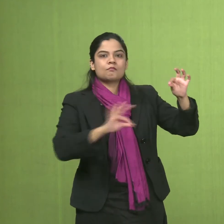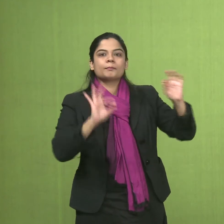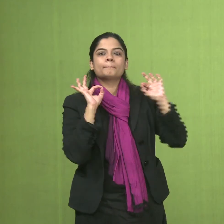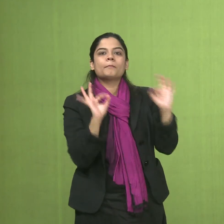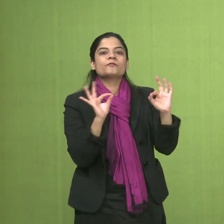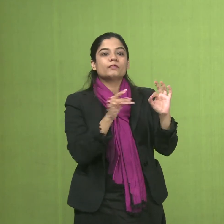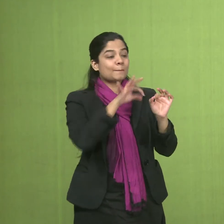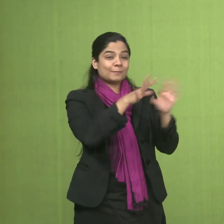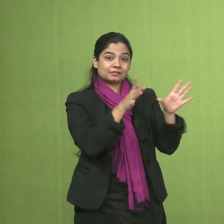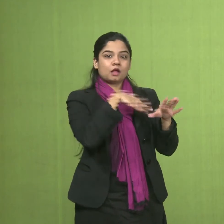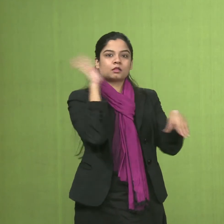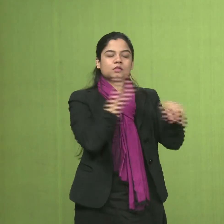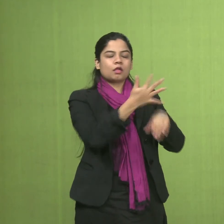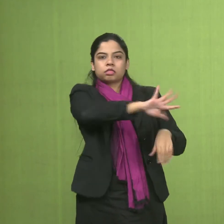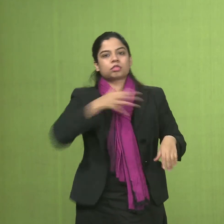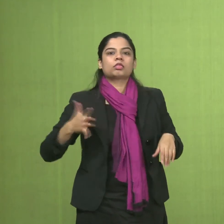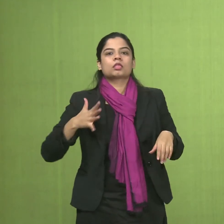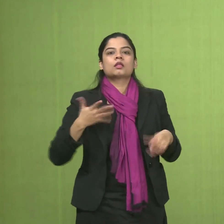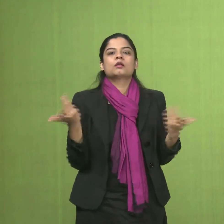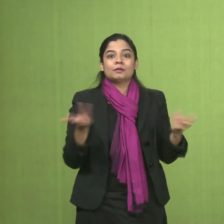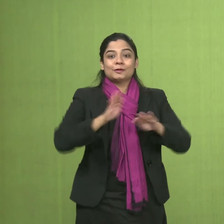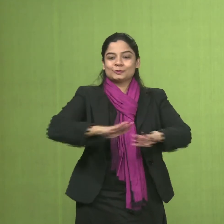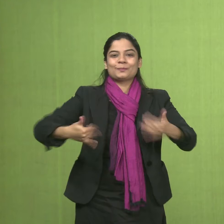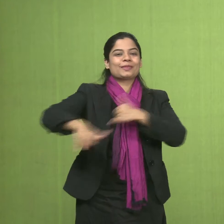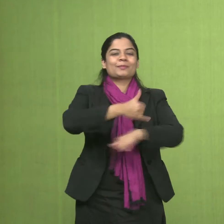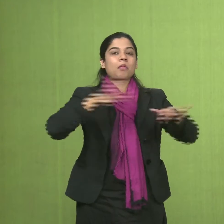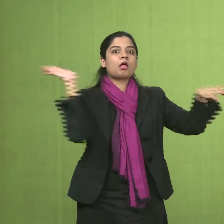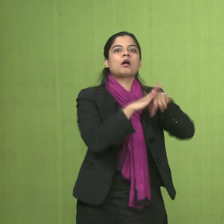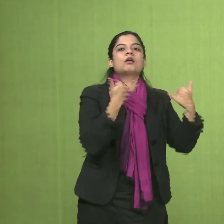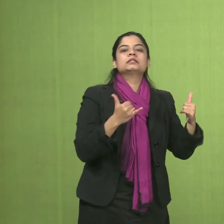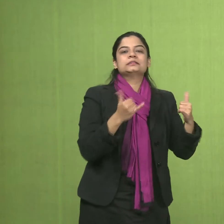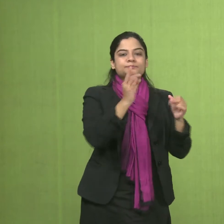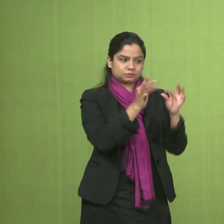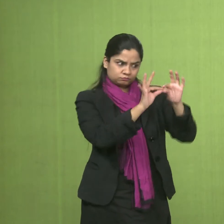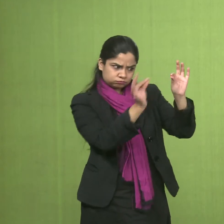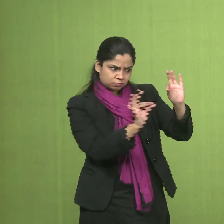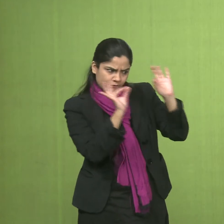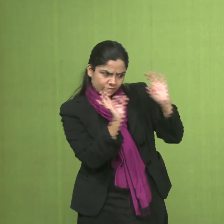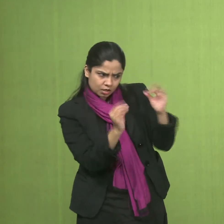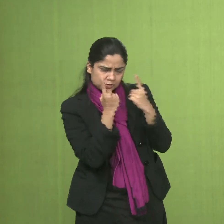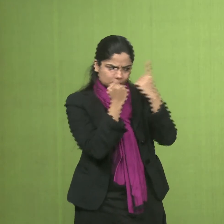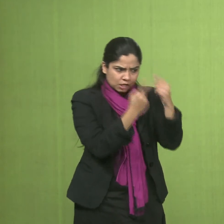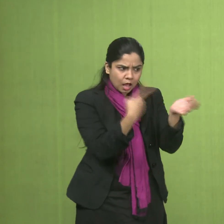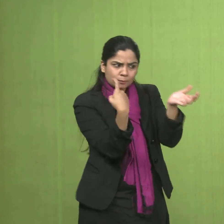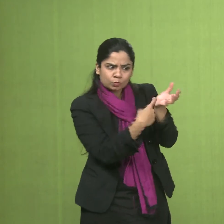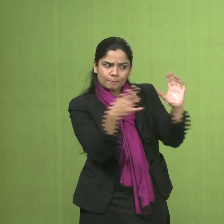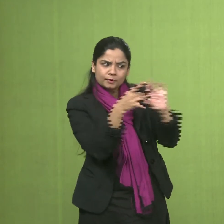that are exposing the metal. We should always use the ones which are totally fitted and